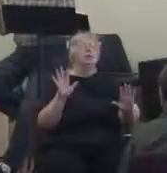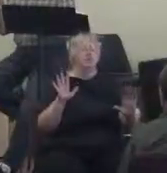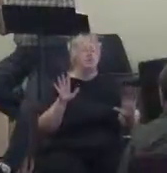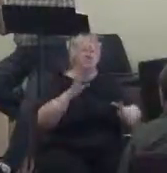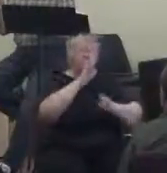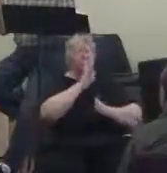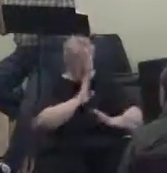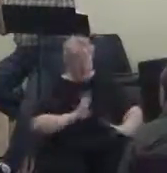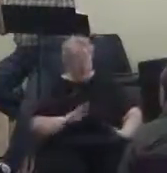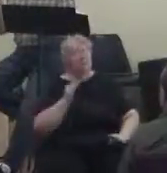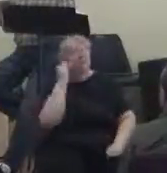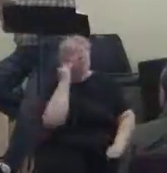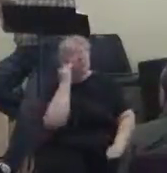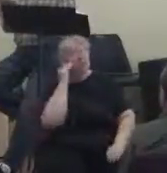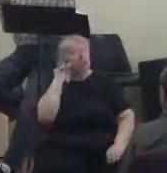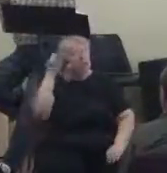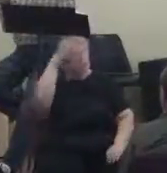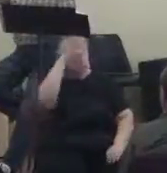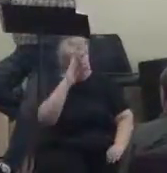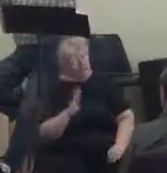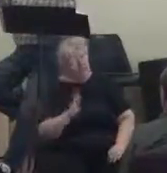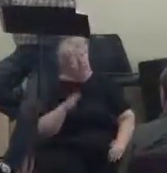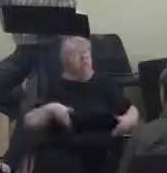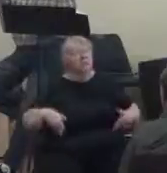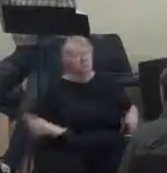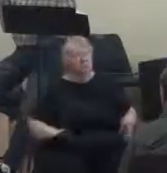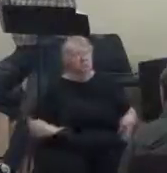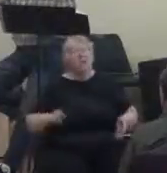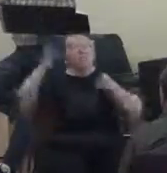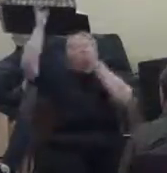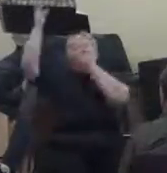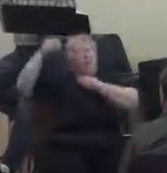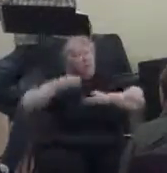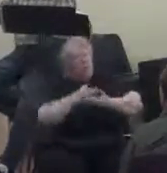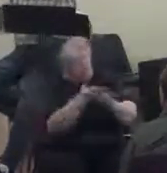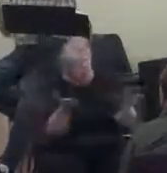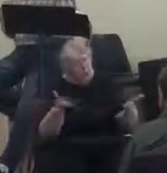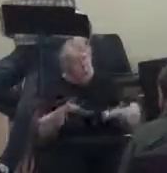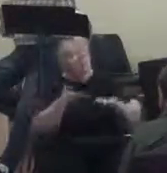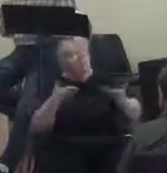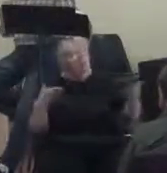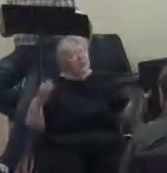God. Let him deliver to you what he wants to deliver.